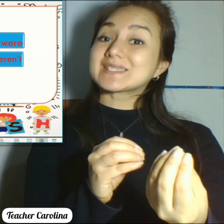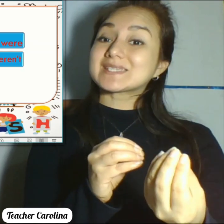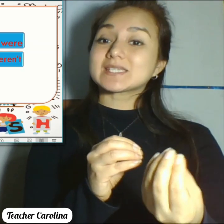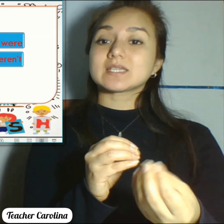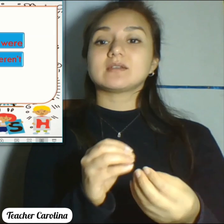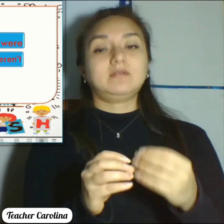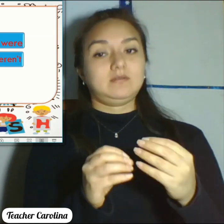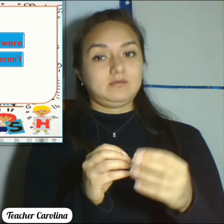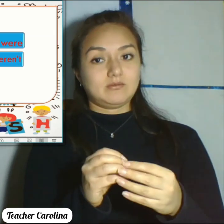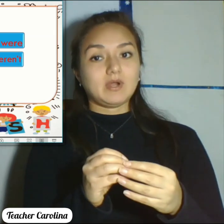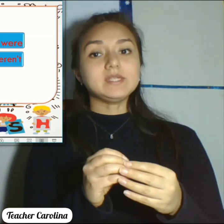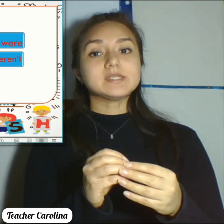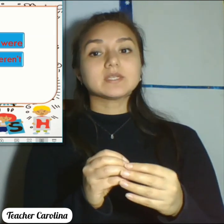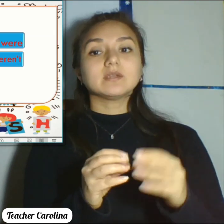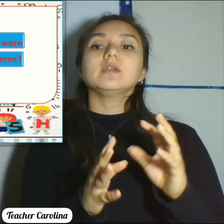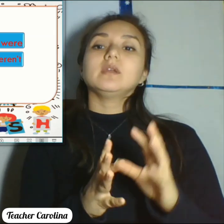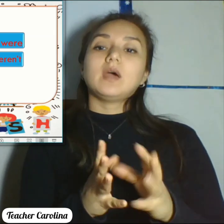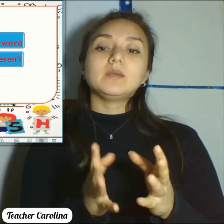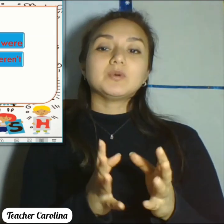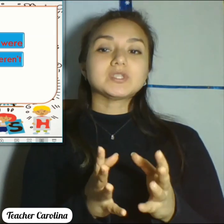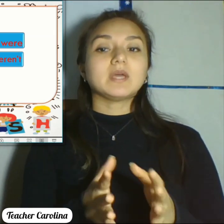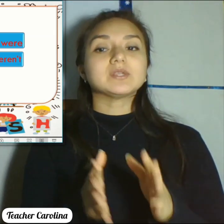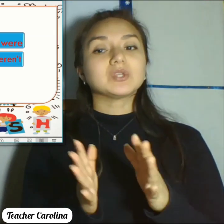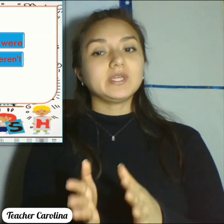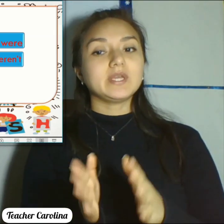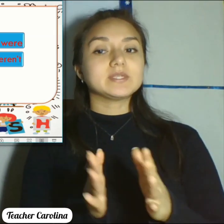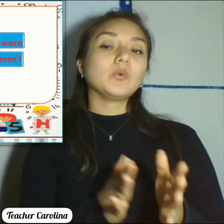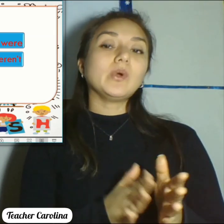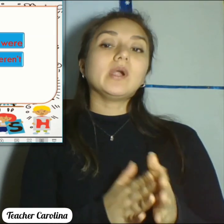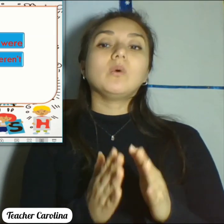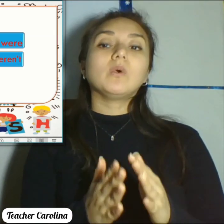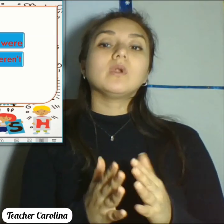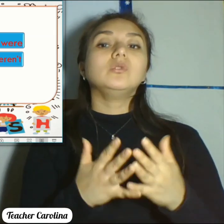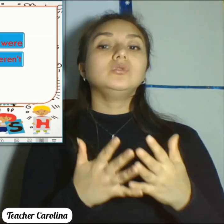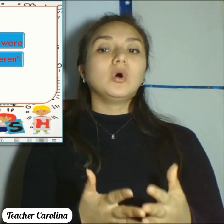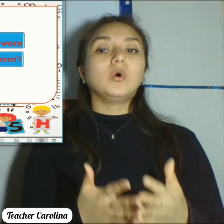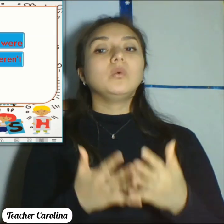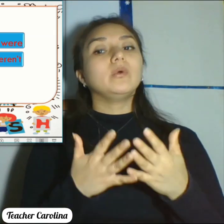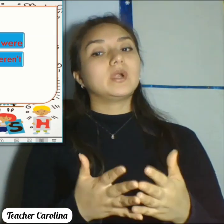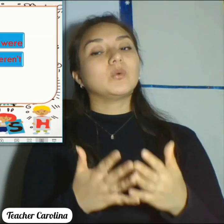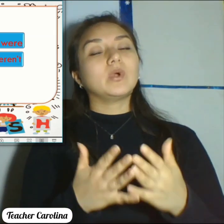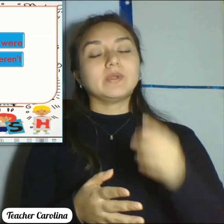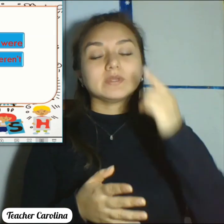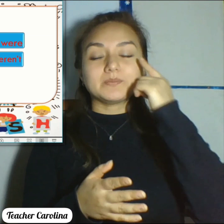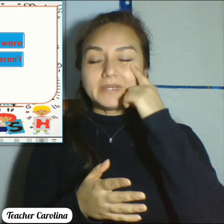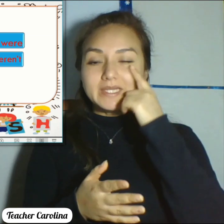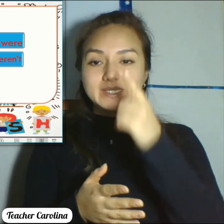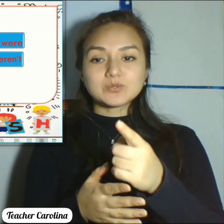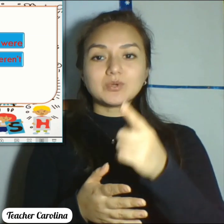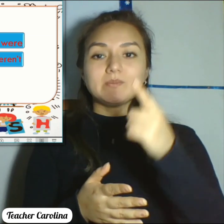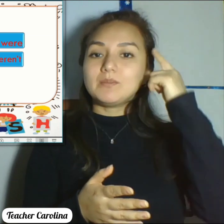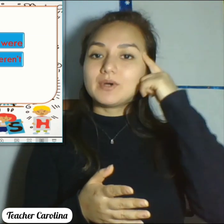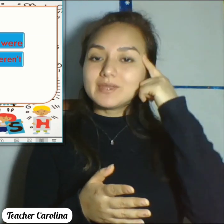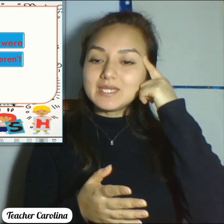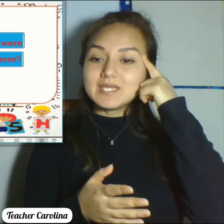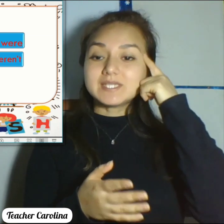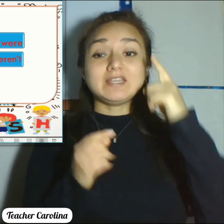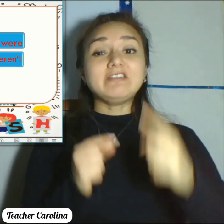sofas? Right? And the possible answer, yes, there were, or no, there weren't. Please remember this. If